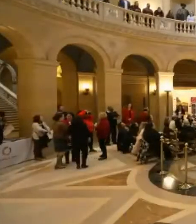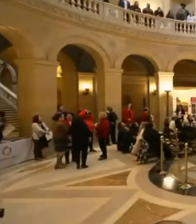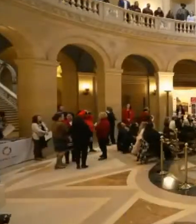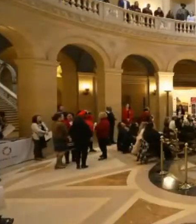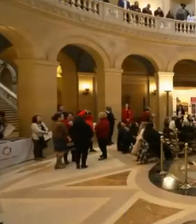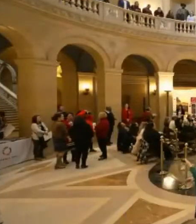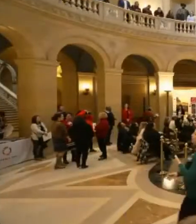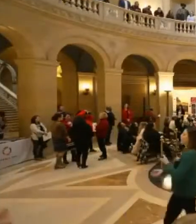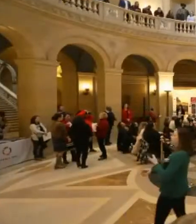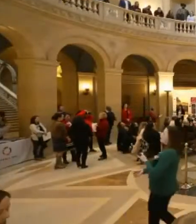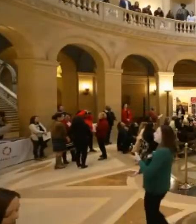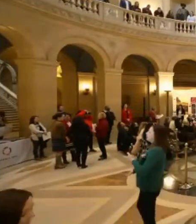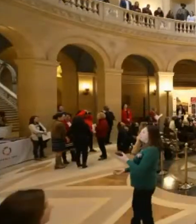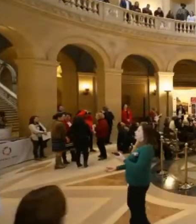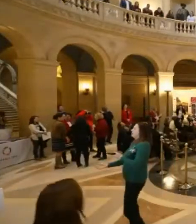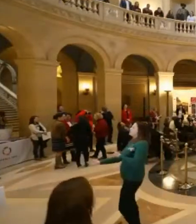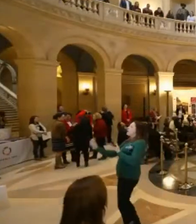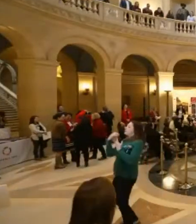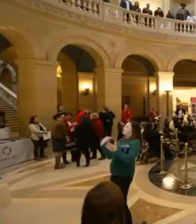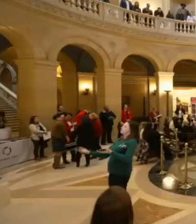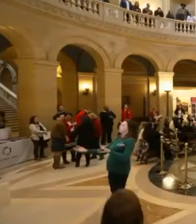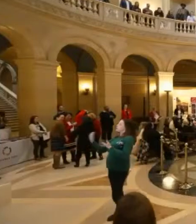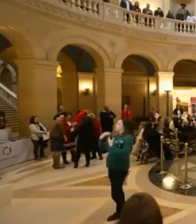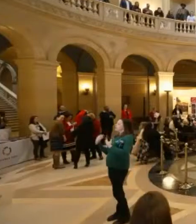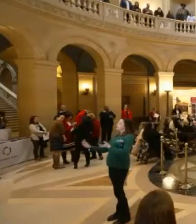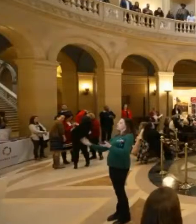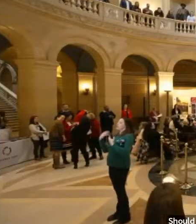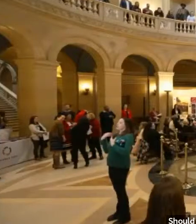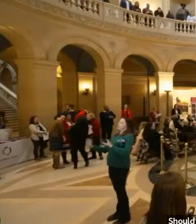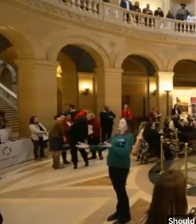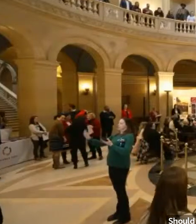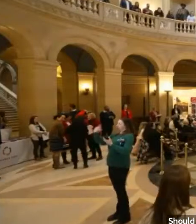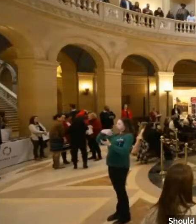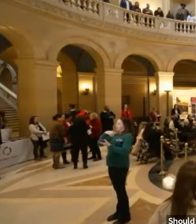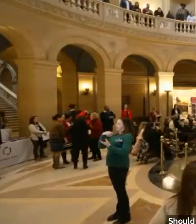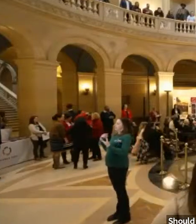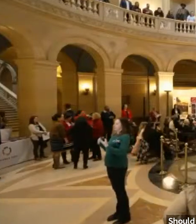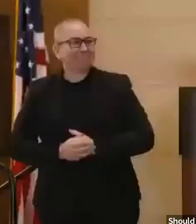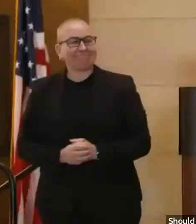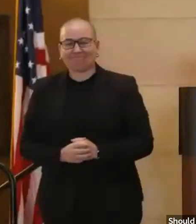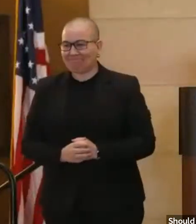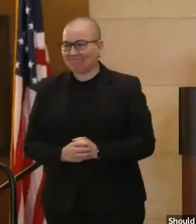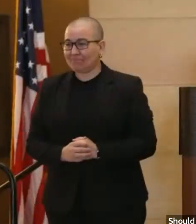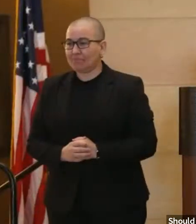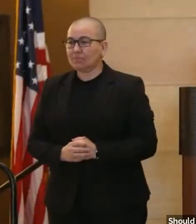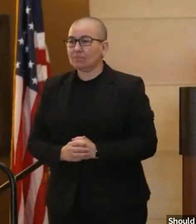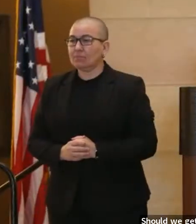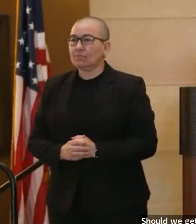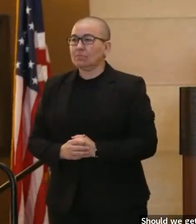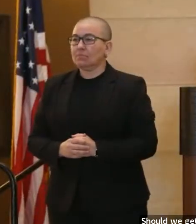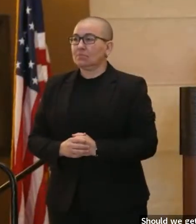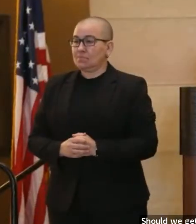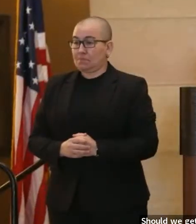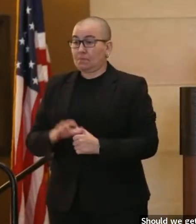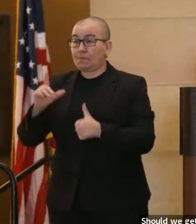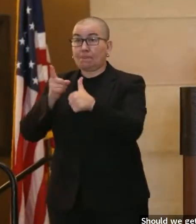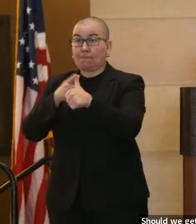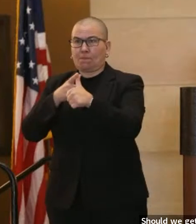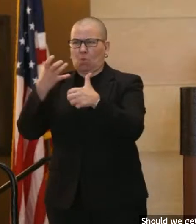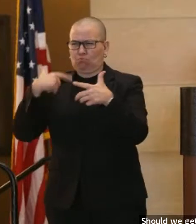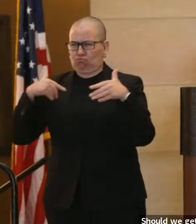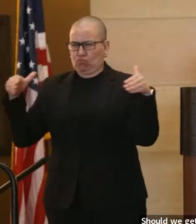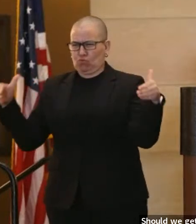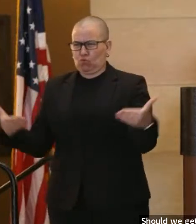Should we get this party started? All right. First, I would like to introduce